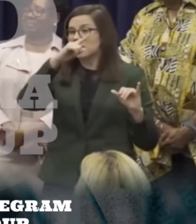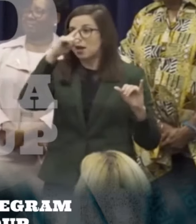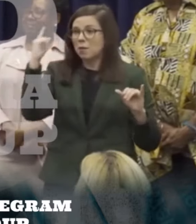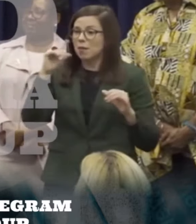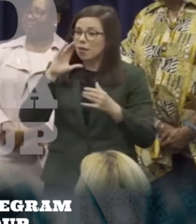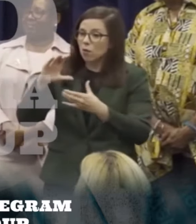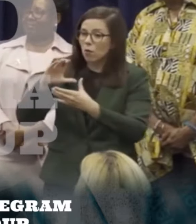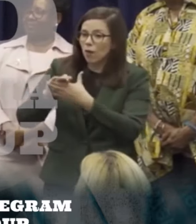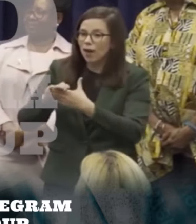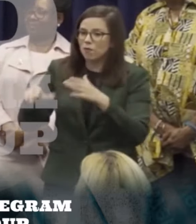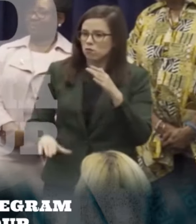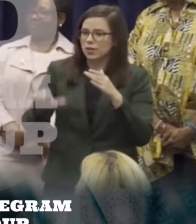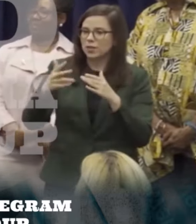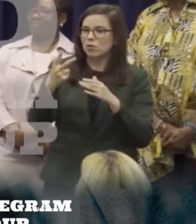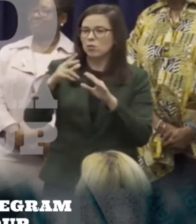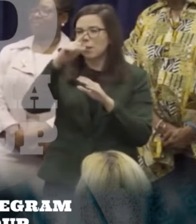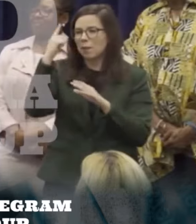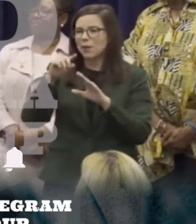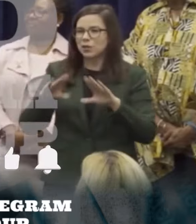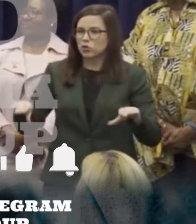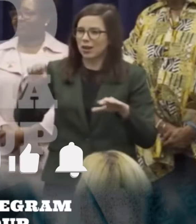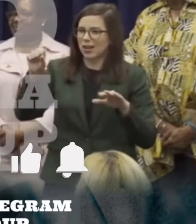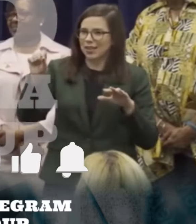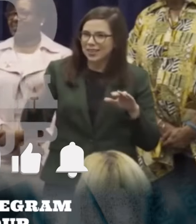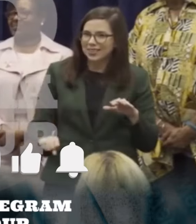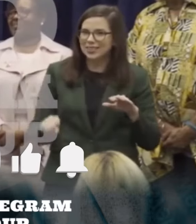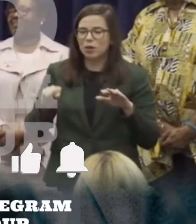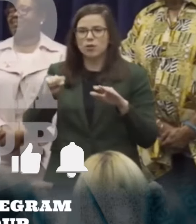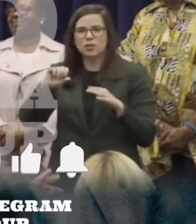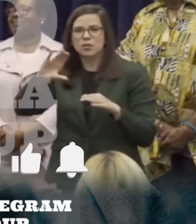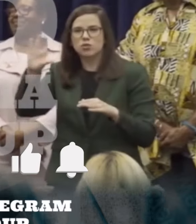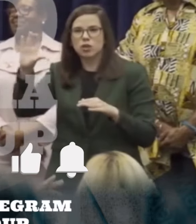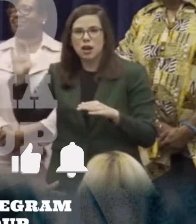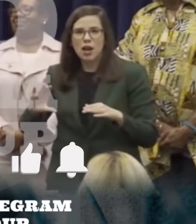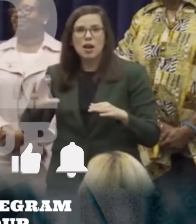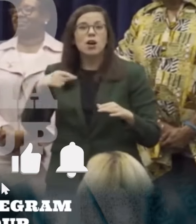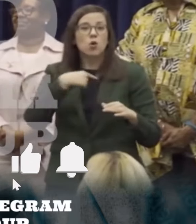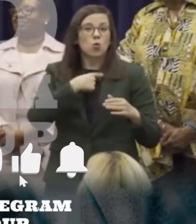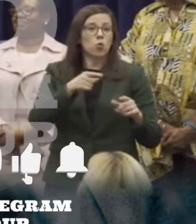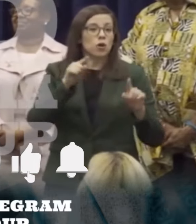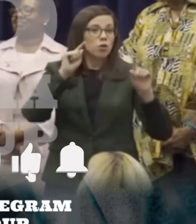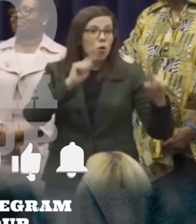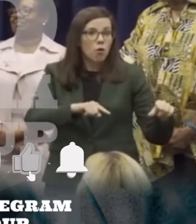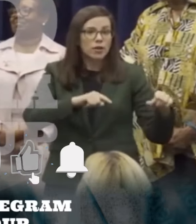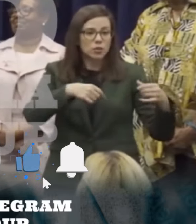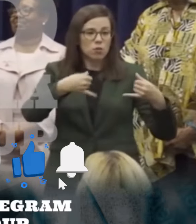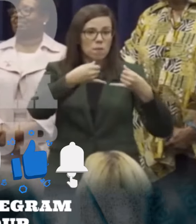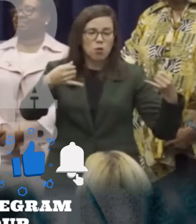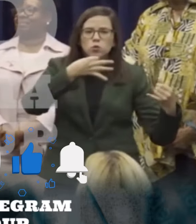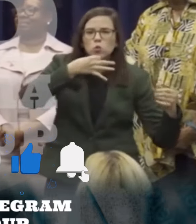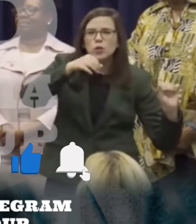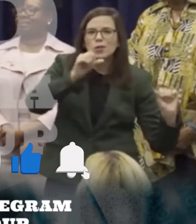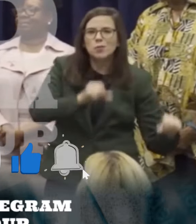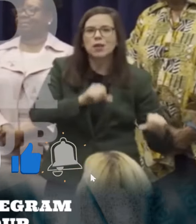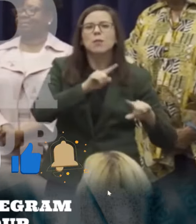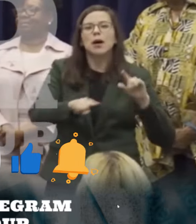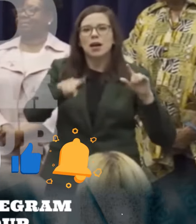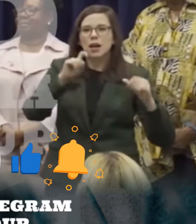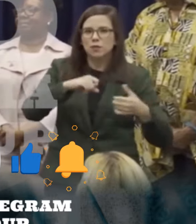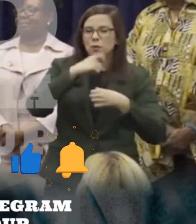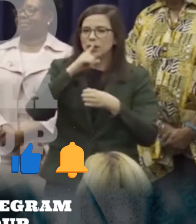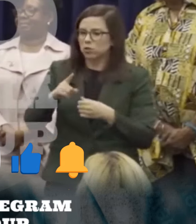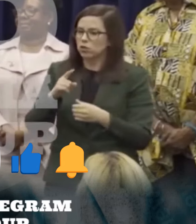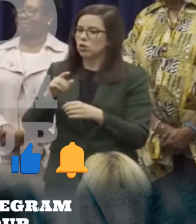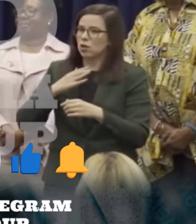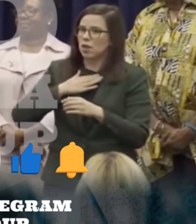the west side of the city of Chicago. I am going to the border as soon as possible. But I got to coordinate that with running the government and making sure that my wife and children are